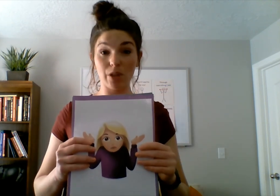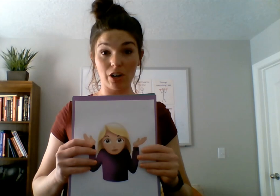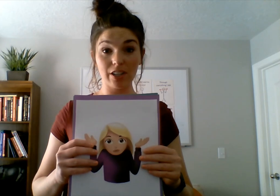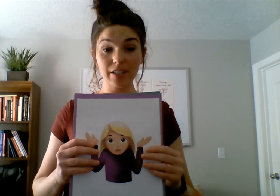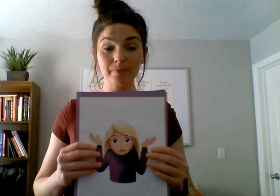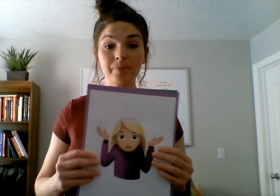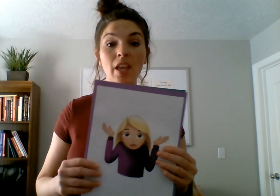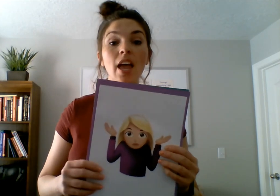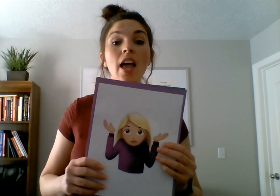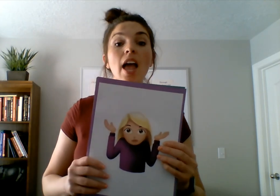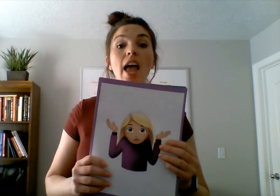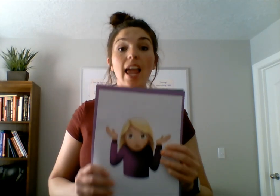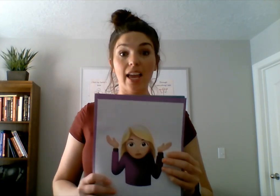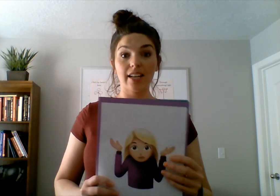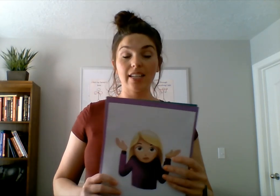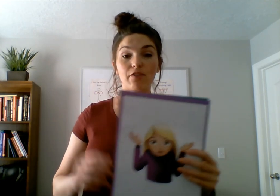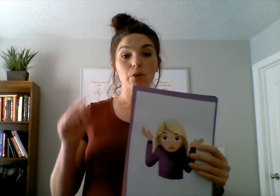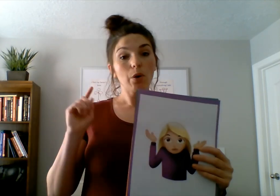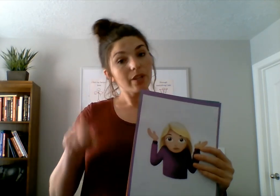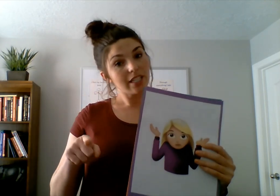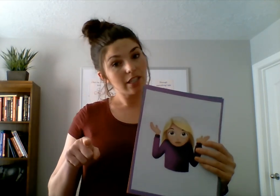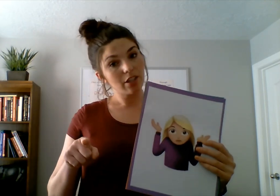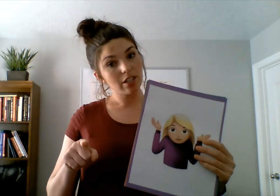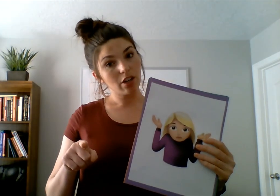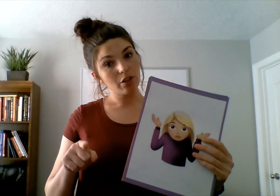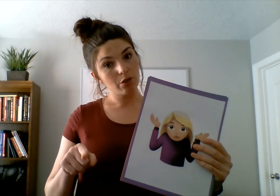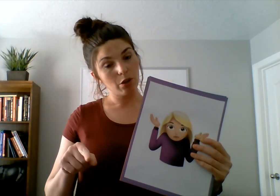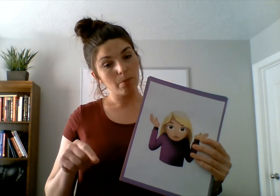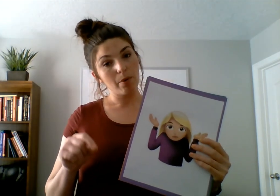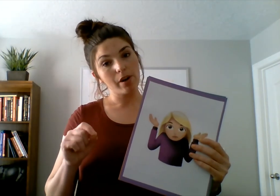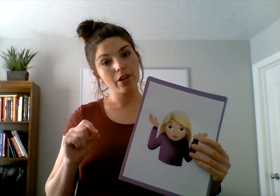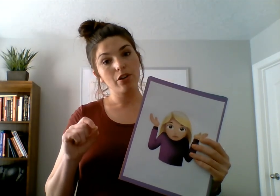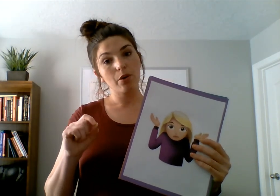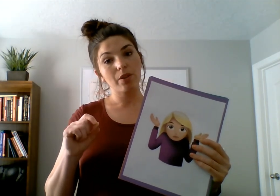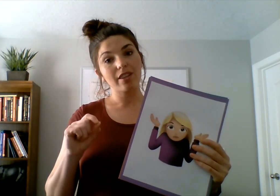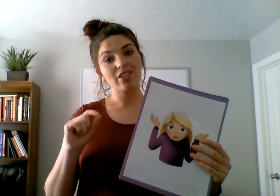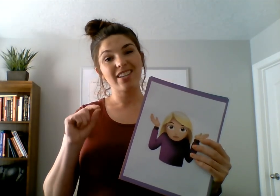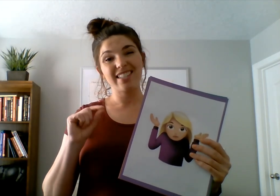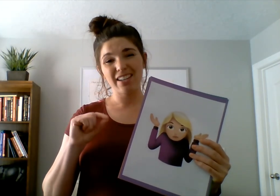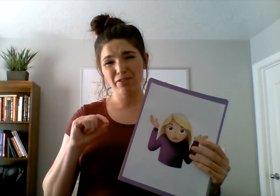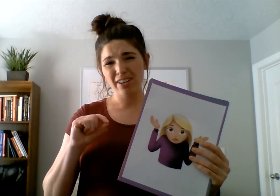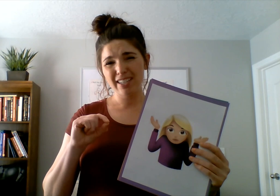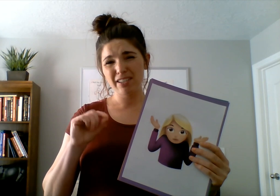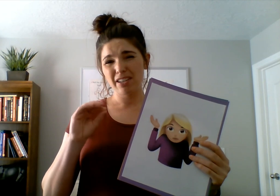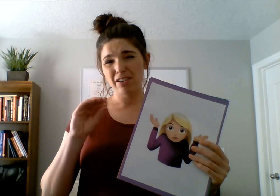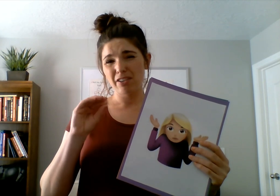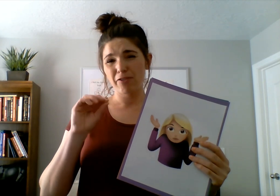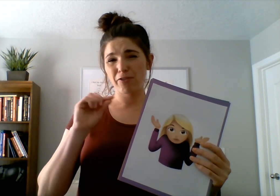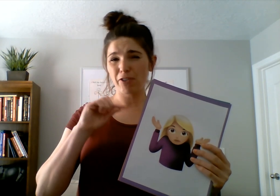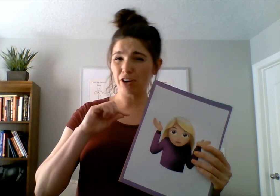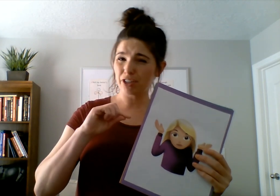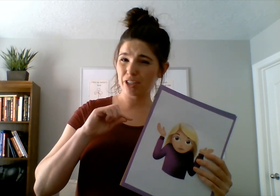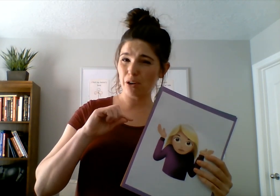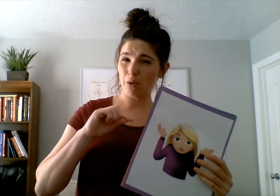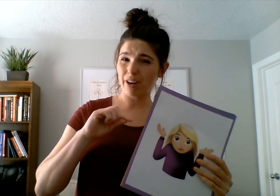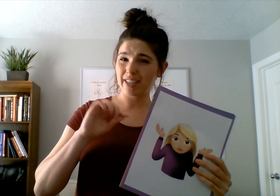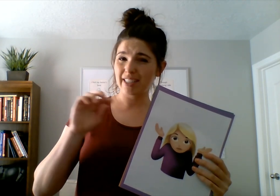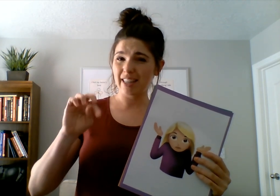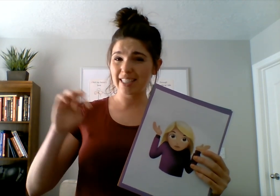we learned. And if you go and listen to this on YouTube, I want you to know that there's a different first chorus than the